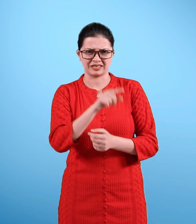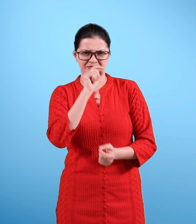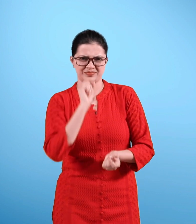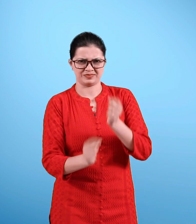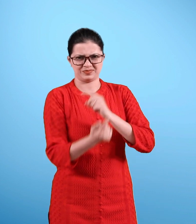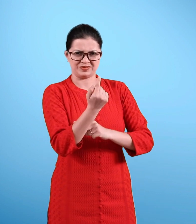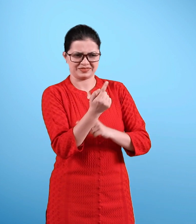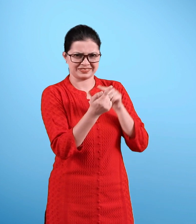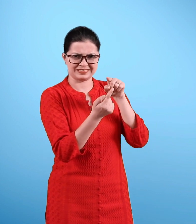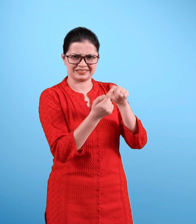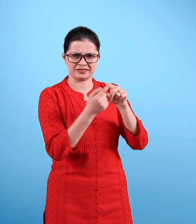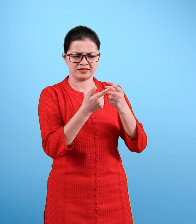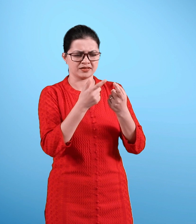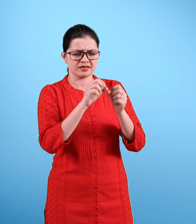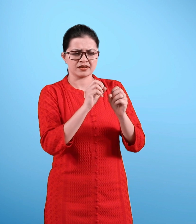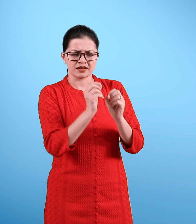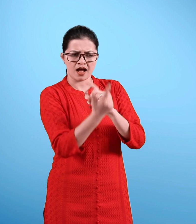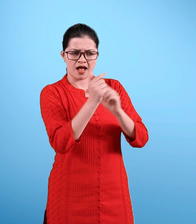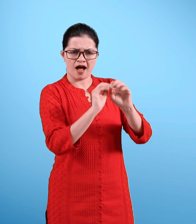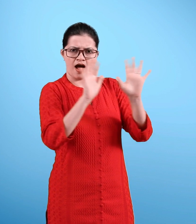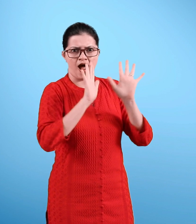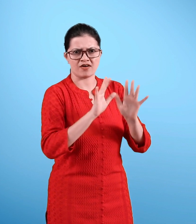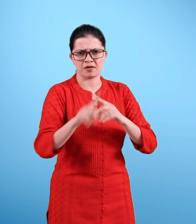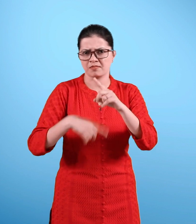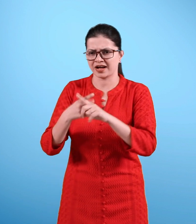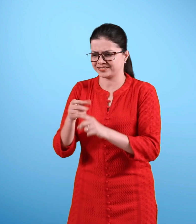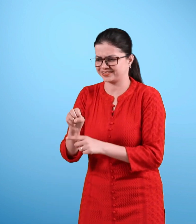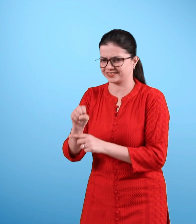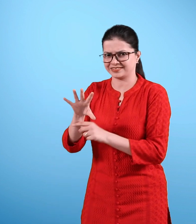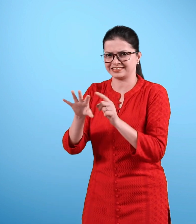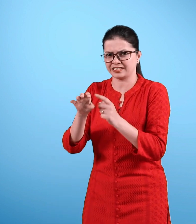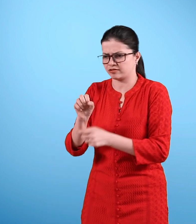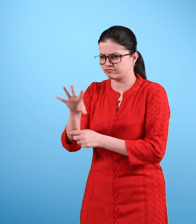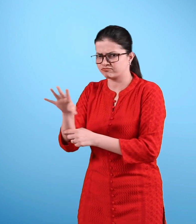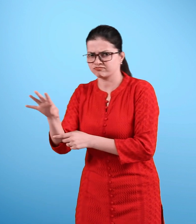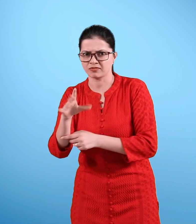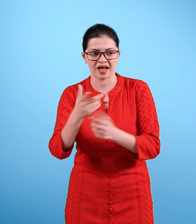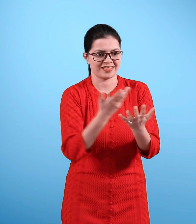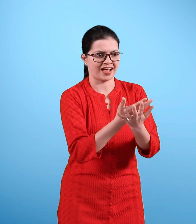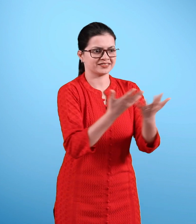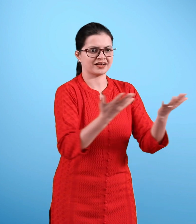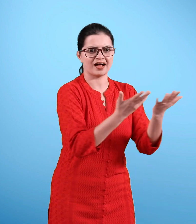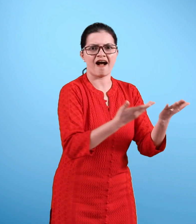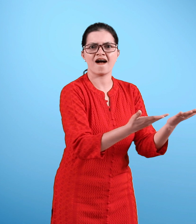But when you light a candle or a torch, you can see the objects present in the room, isn't it?